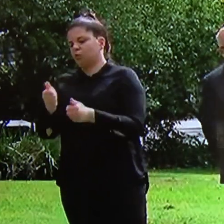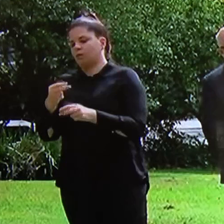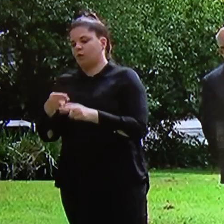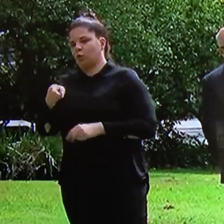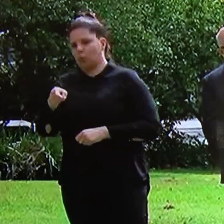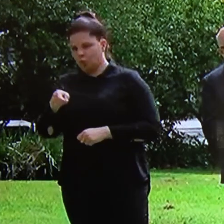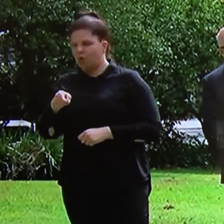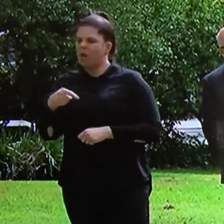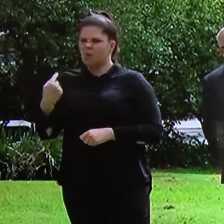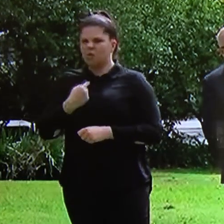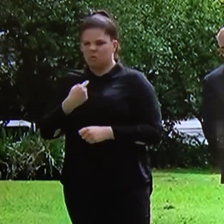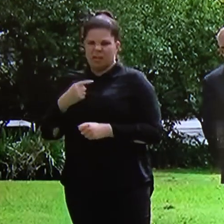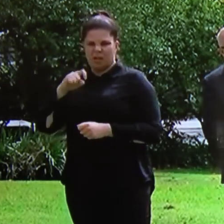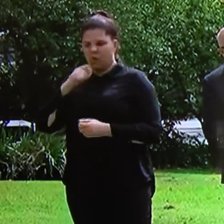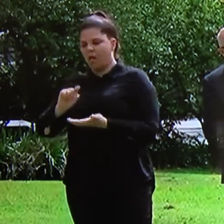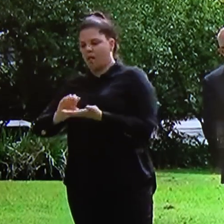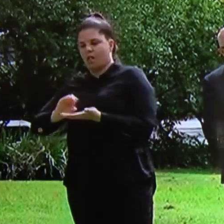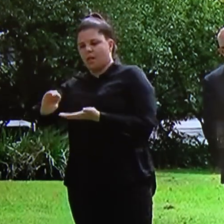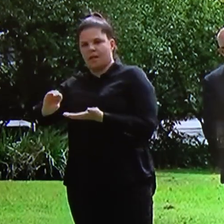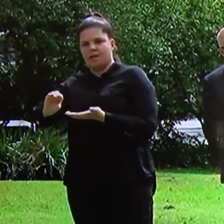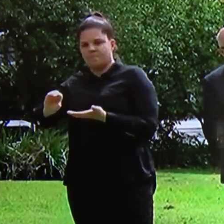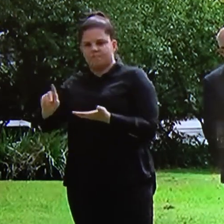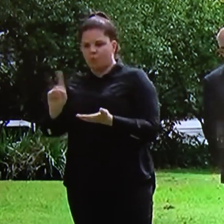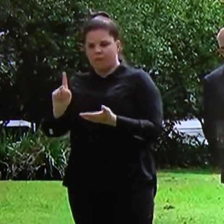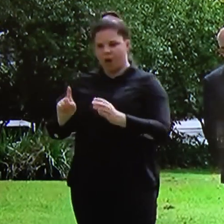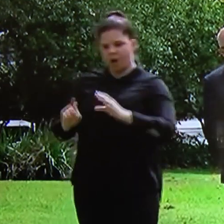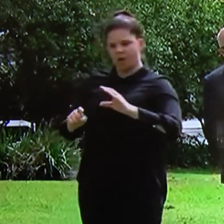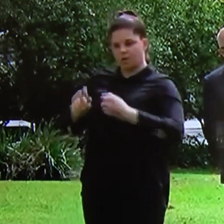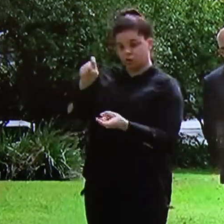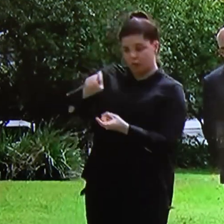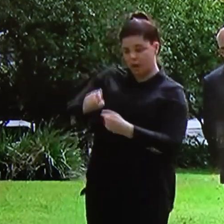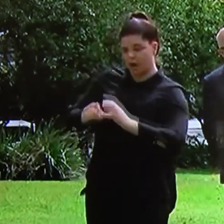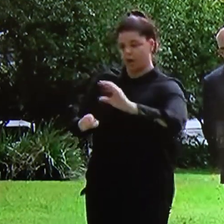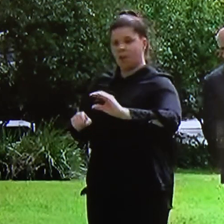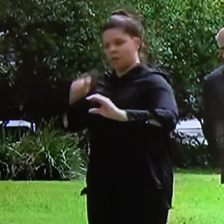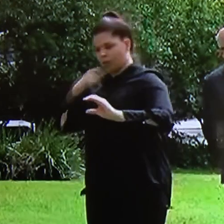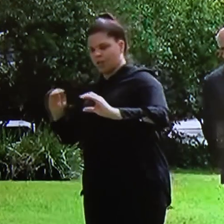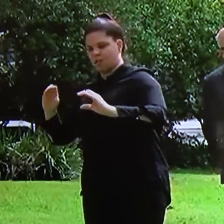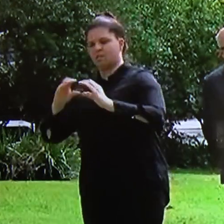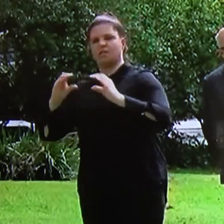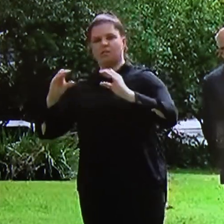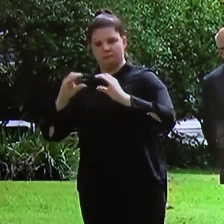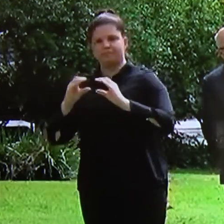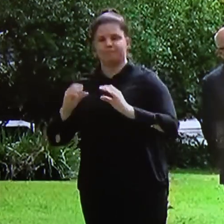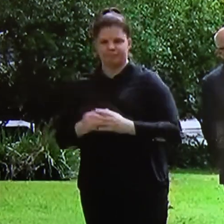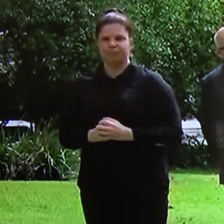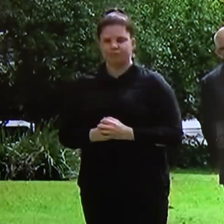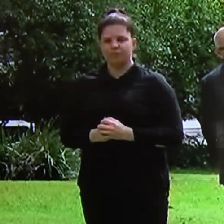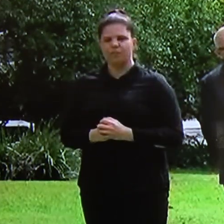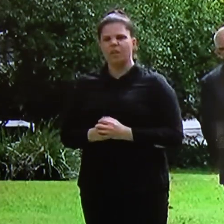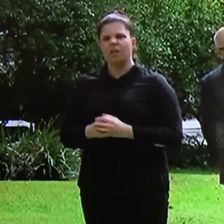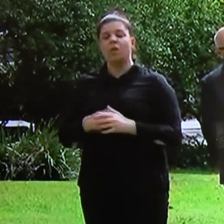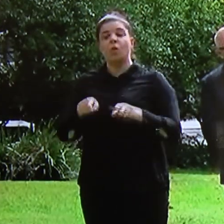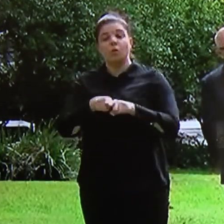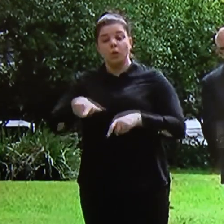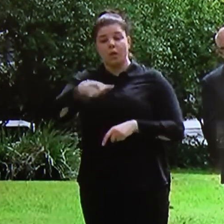a rebate of land tax in those circumstances. And also, I think the other important point to make is that land tax